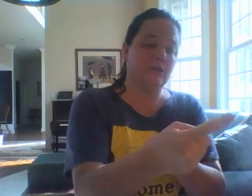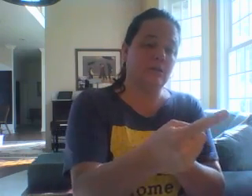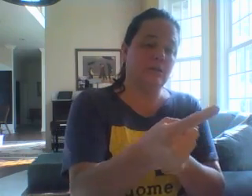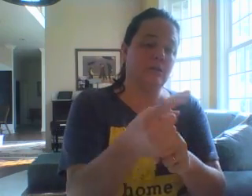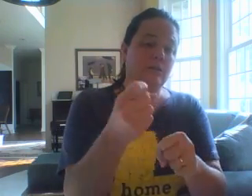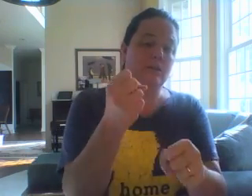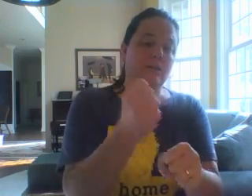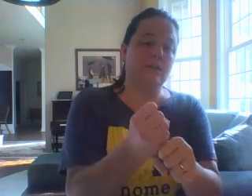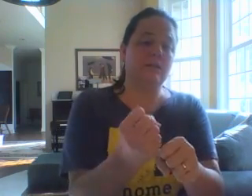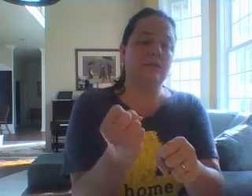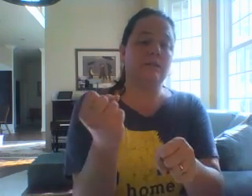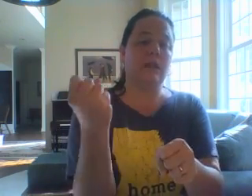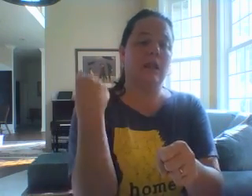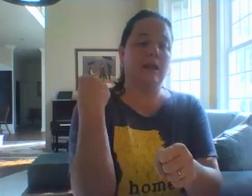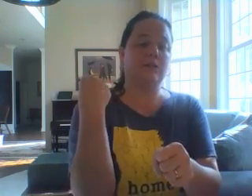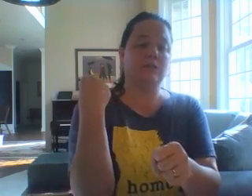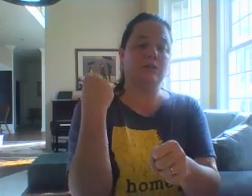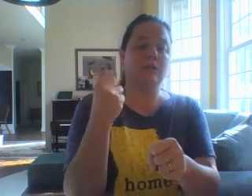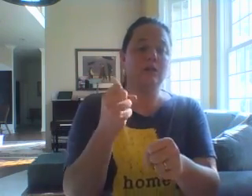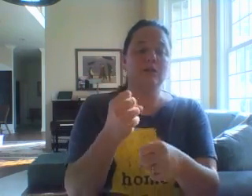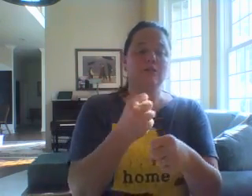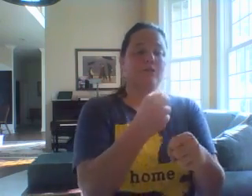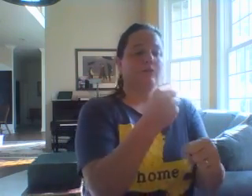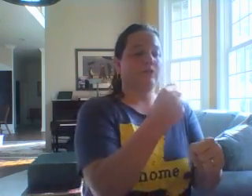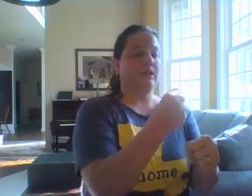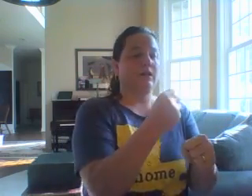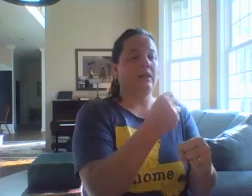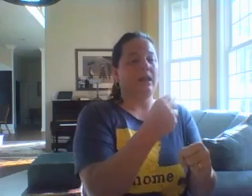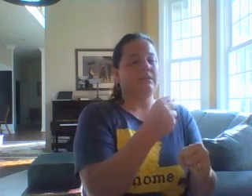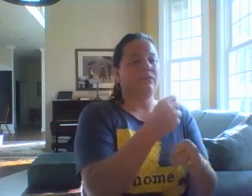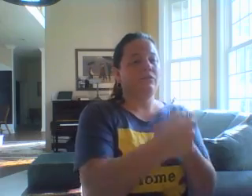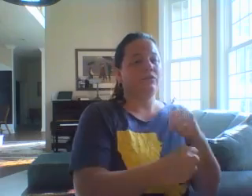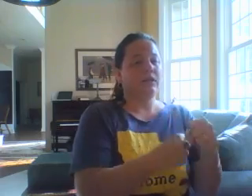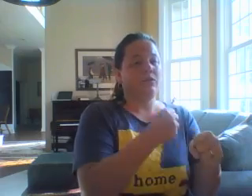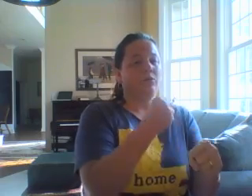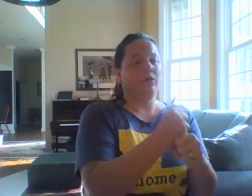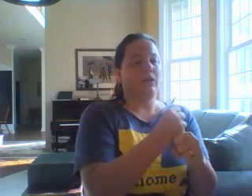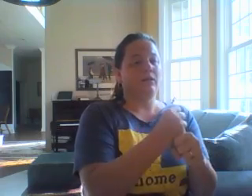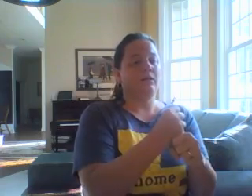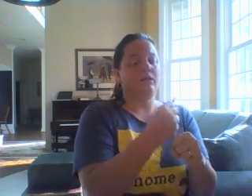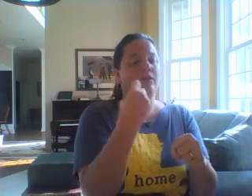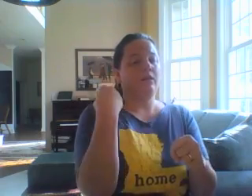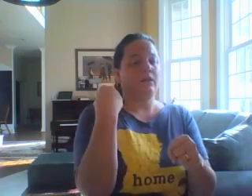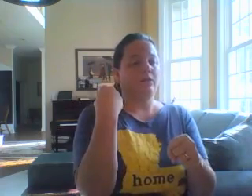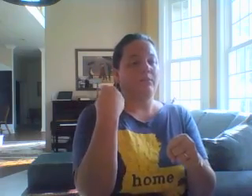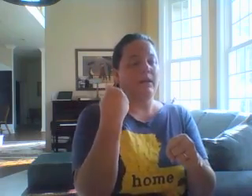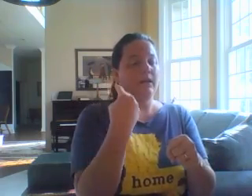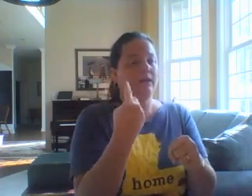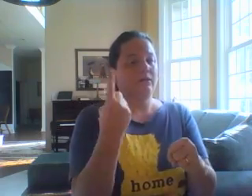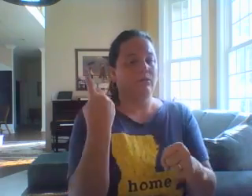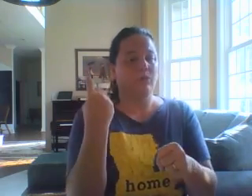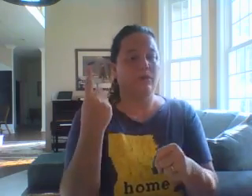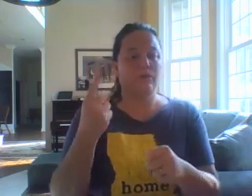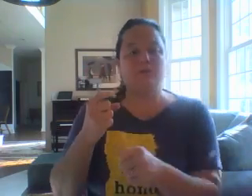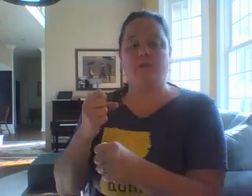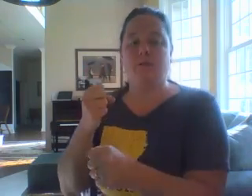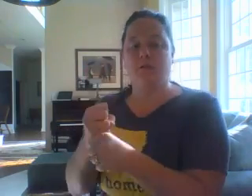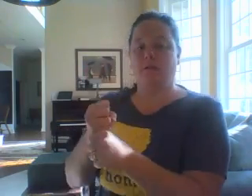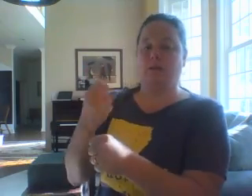year. This is last year. So you just kind of hit it as if you just signed the word year and then go back with a 1.